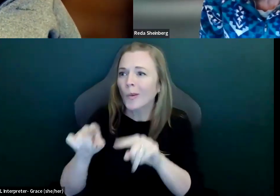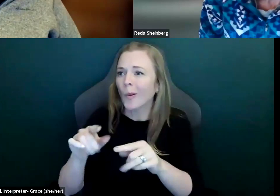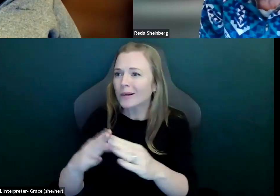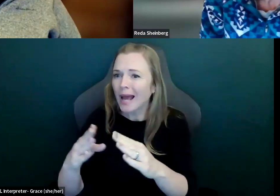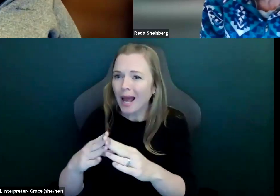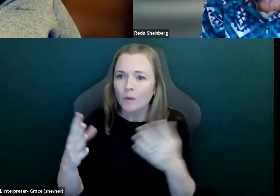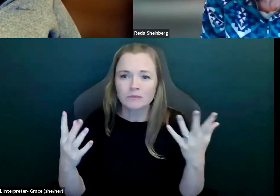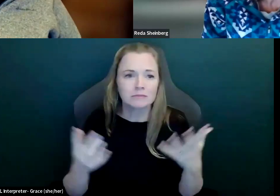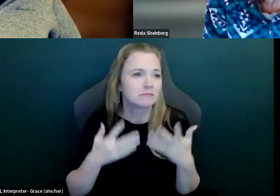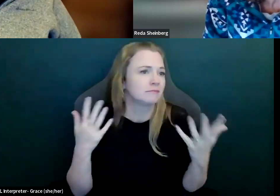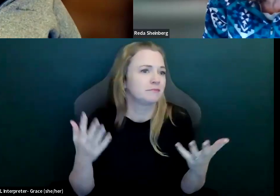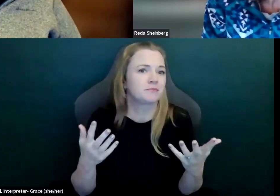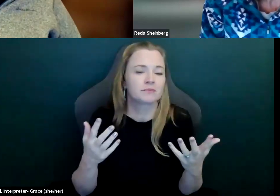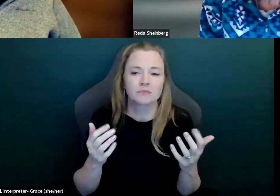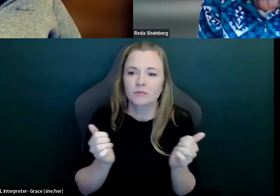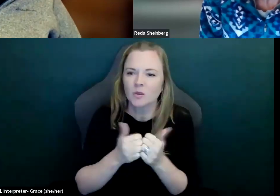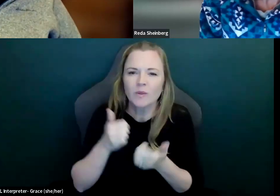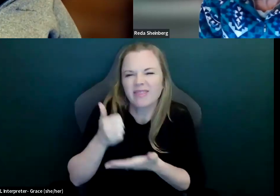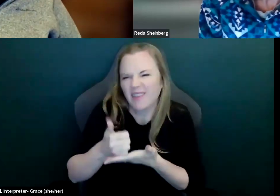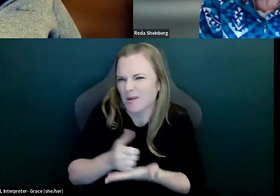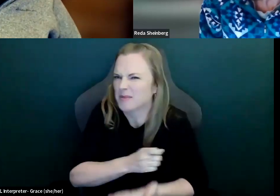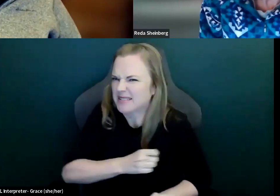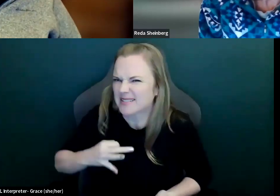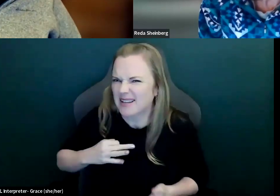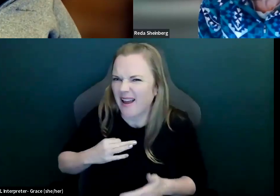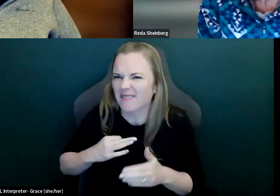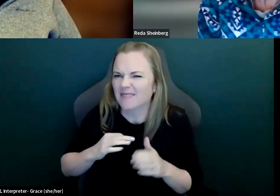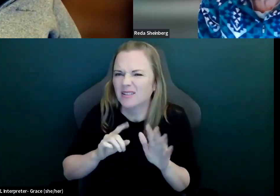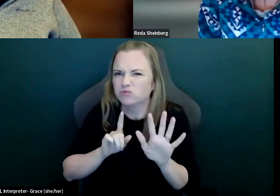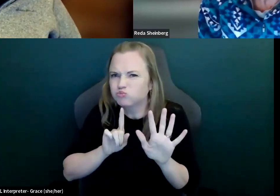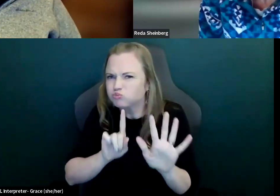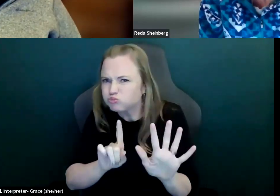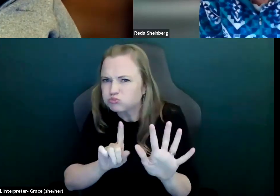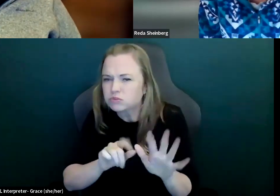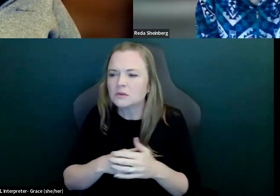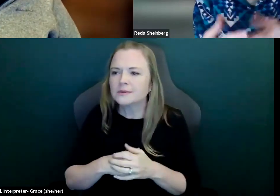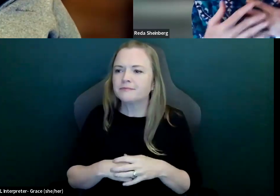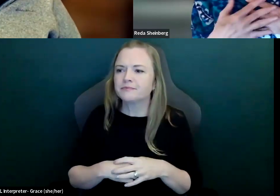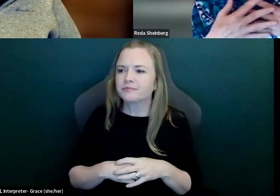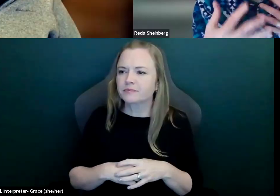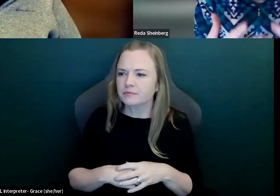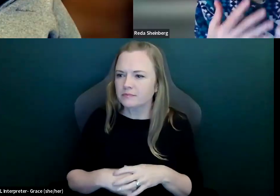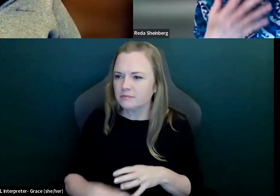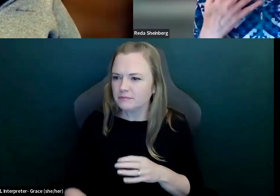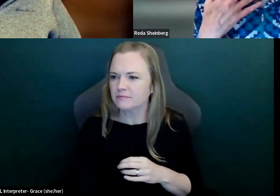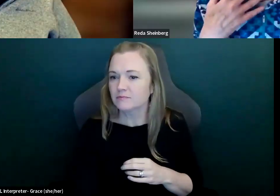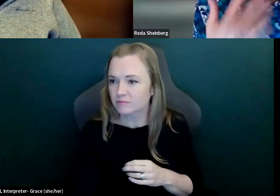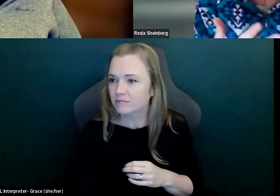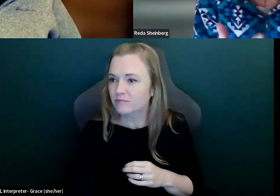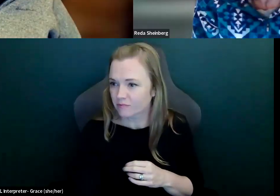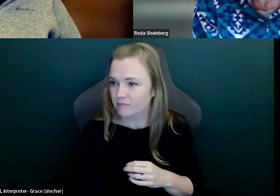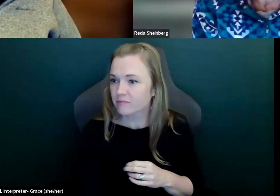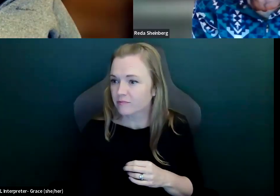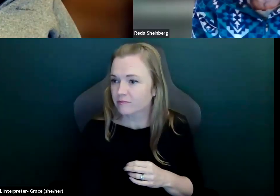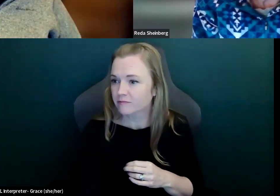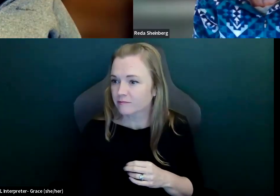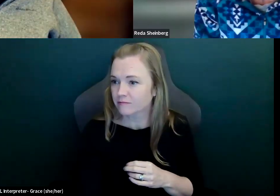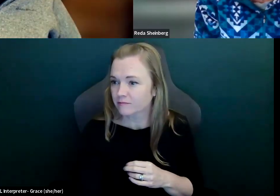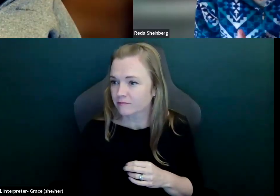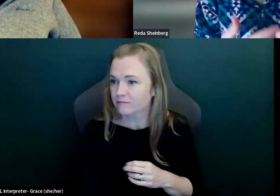or with the help of staff. And you know, to me that has been the biggest